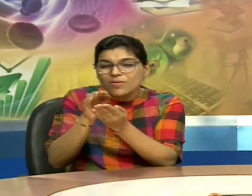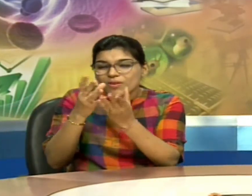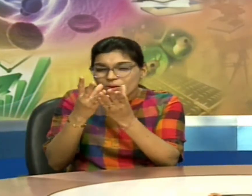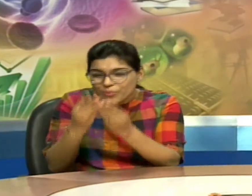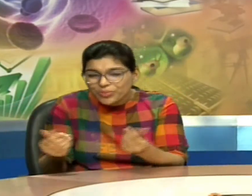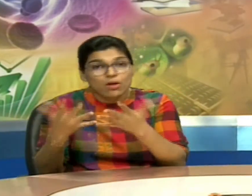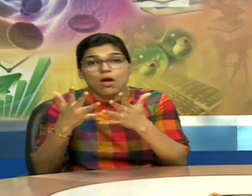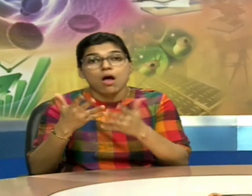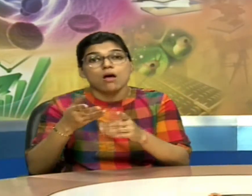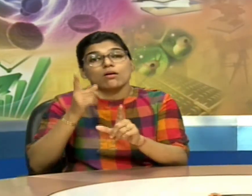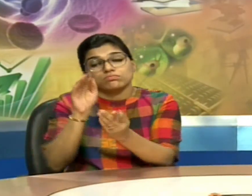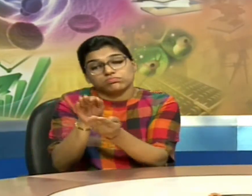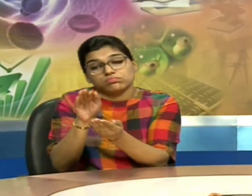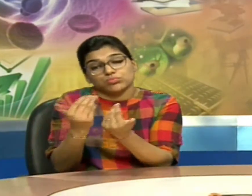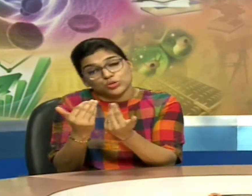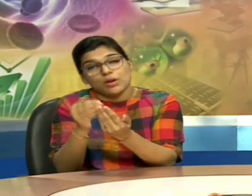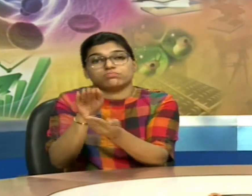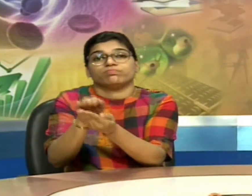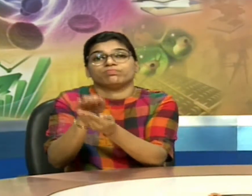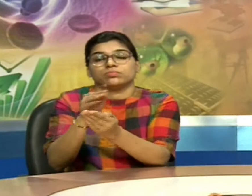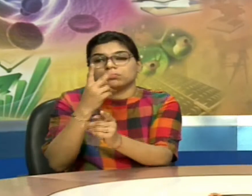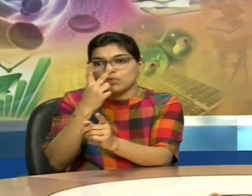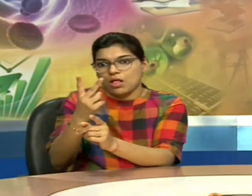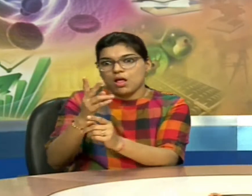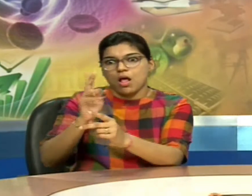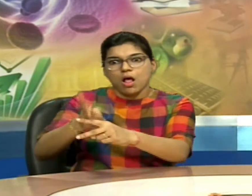styrofoam glasses, they take 500 years to